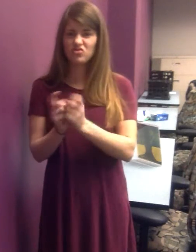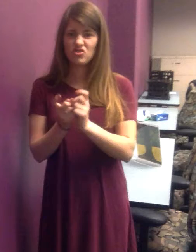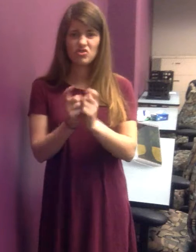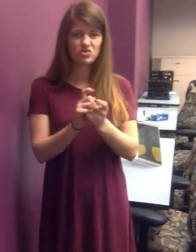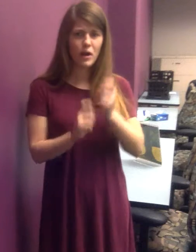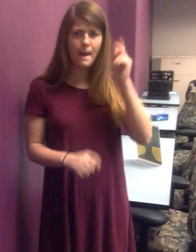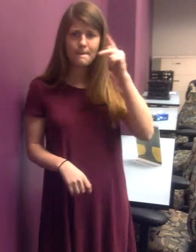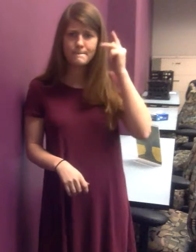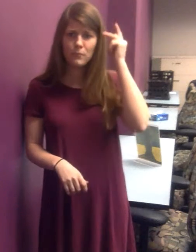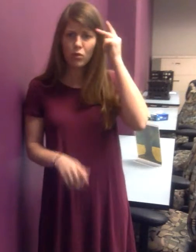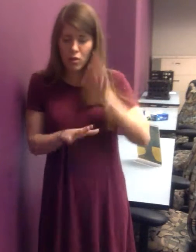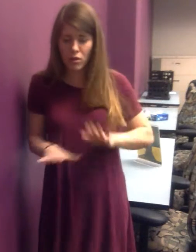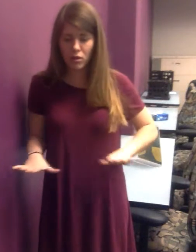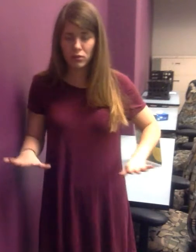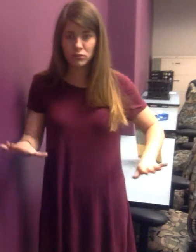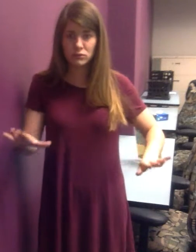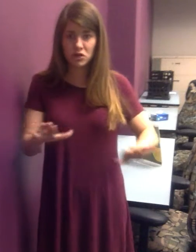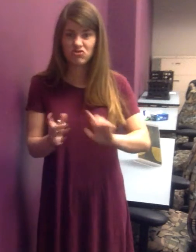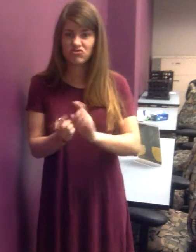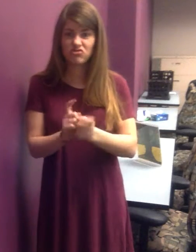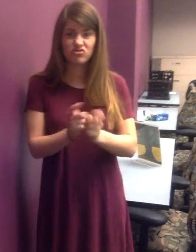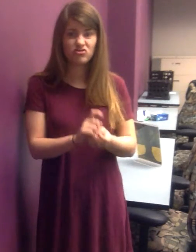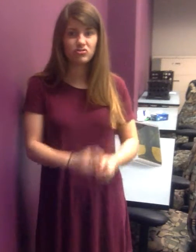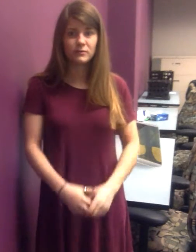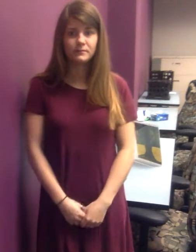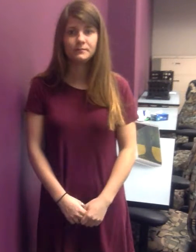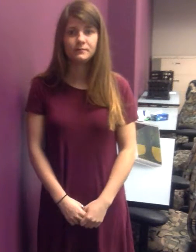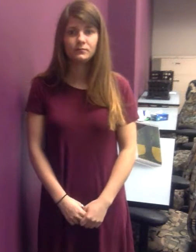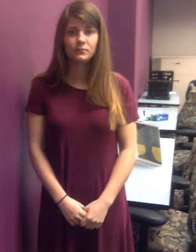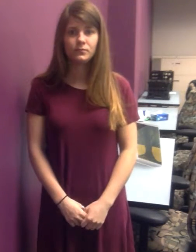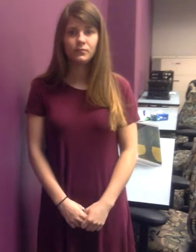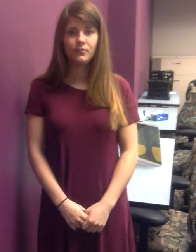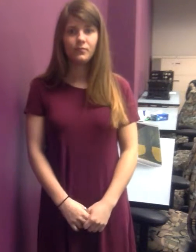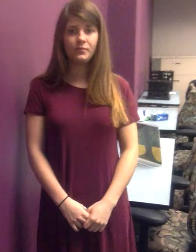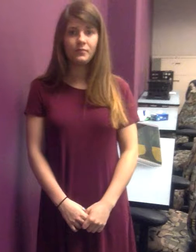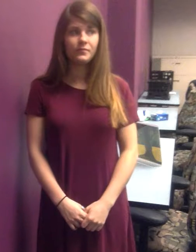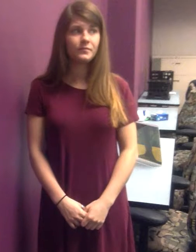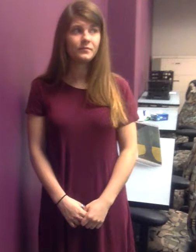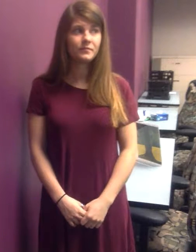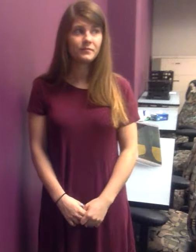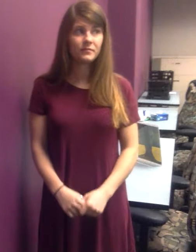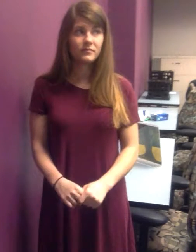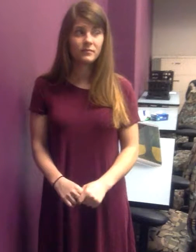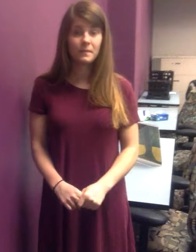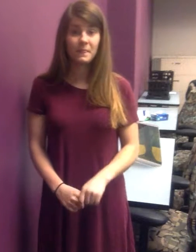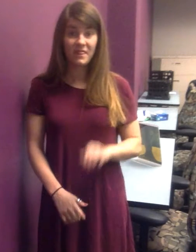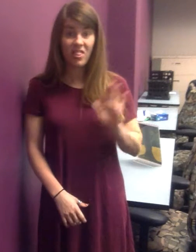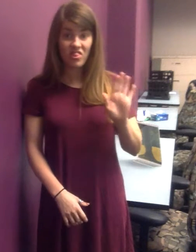fact, accelerating. In fact, there's been none for 15 years. There's Christopher Monckton, a big draw at